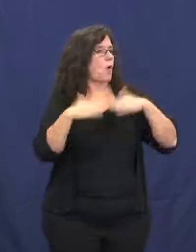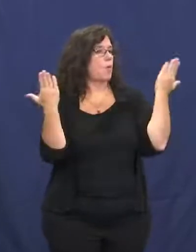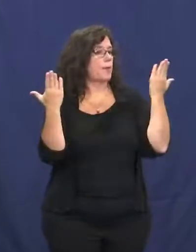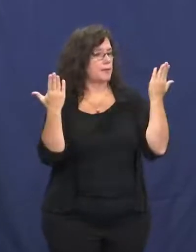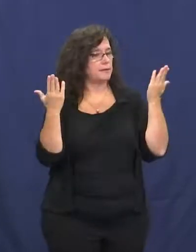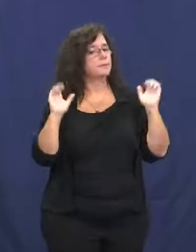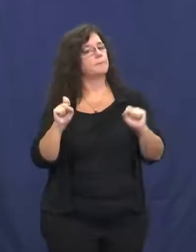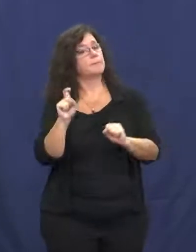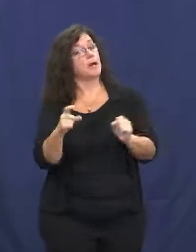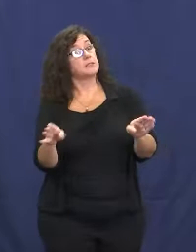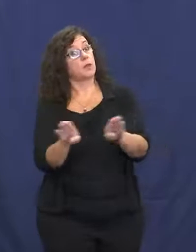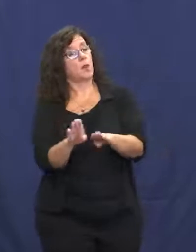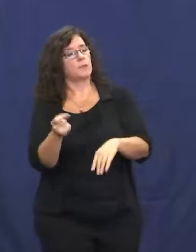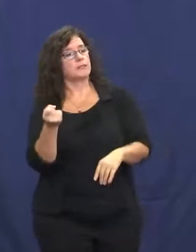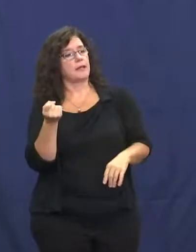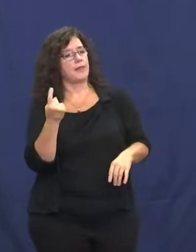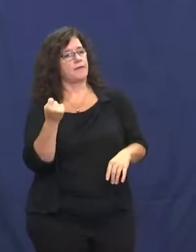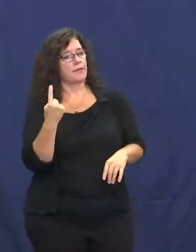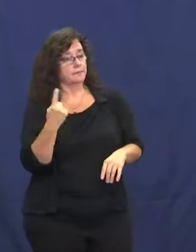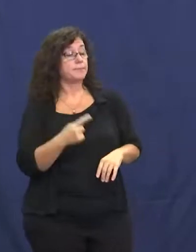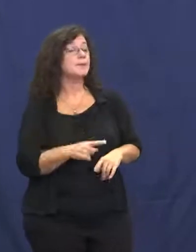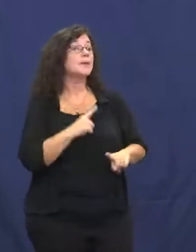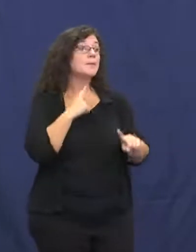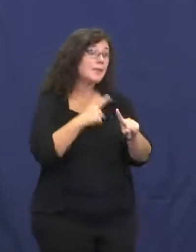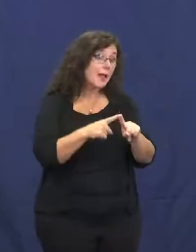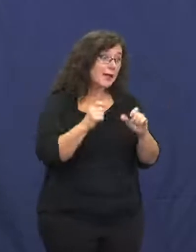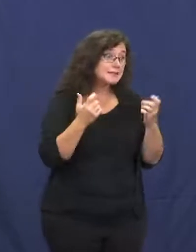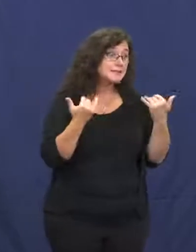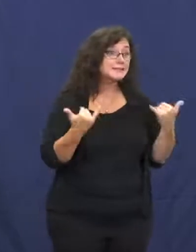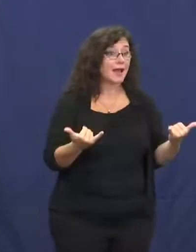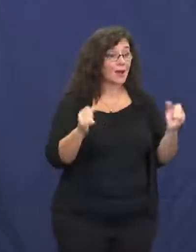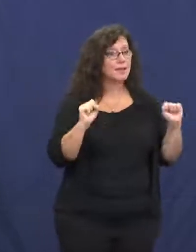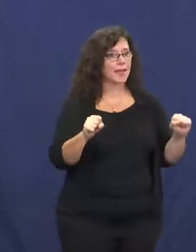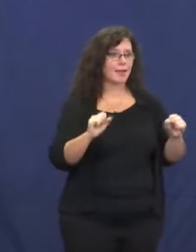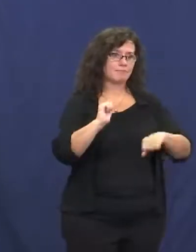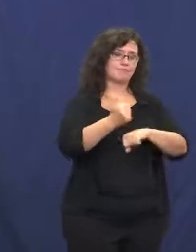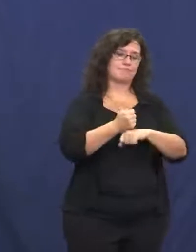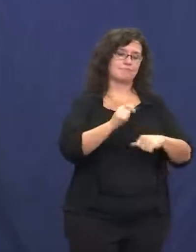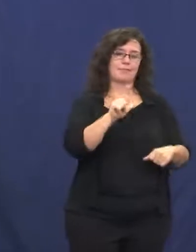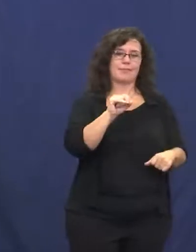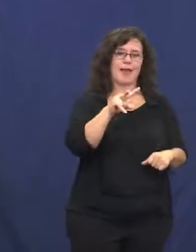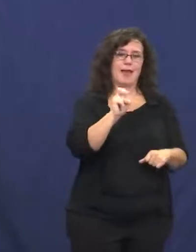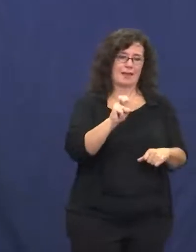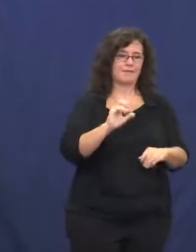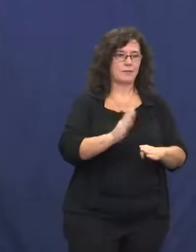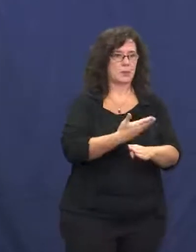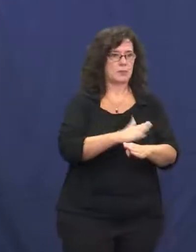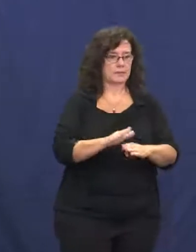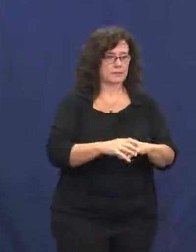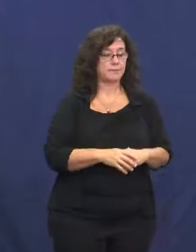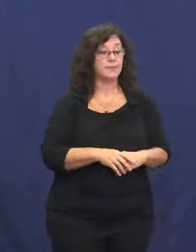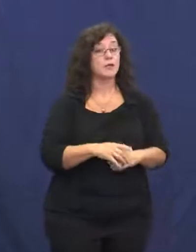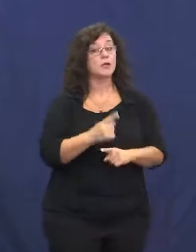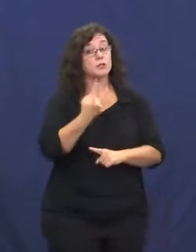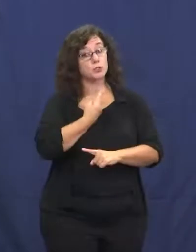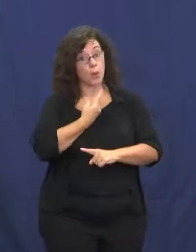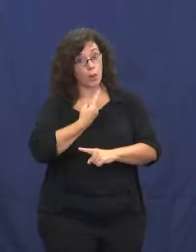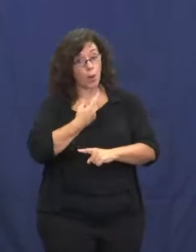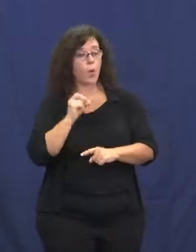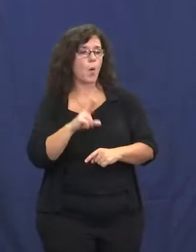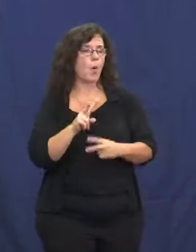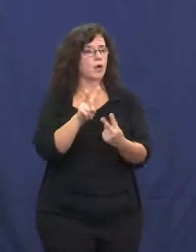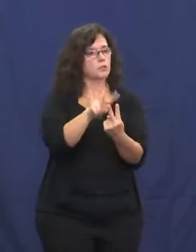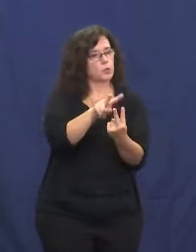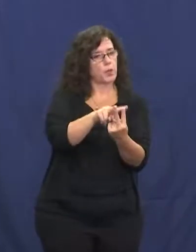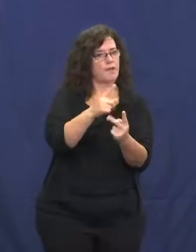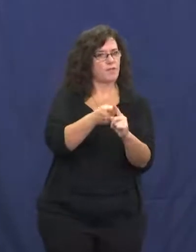is now allowed at those establishments. So solo and duet from the same household can play music at